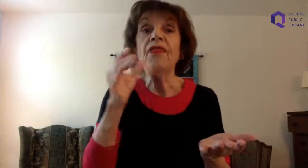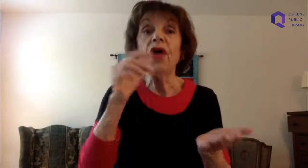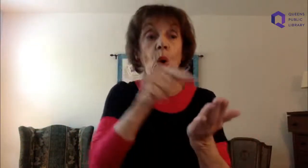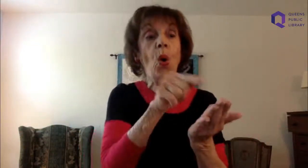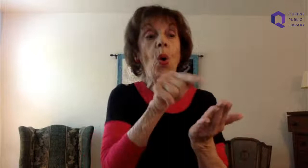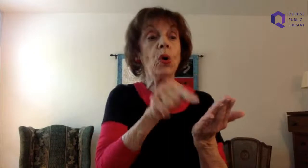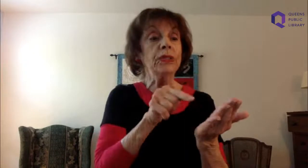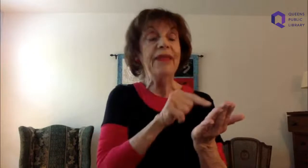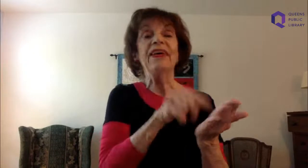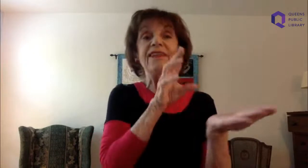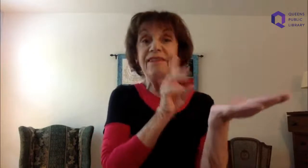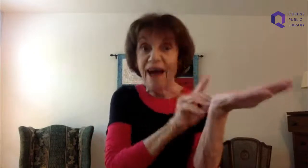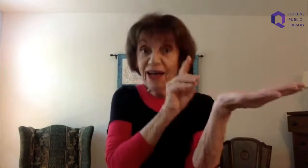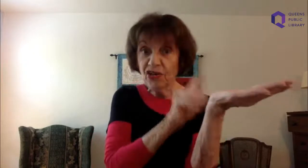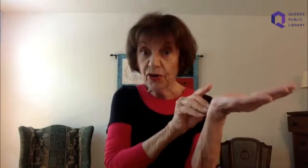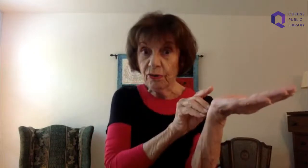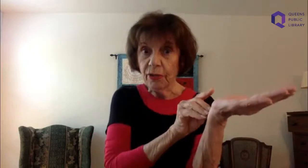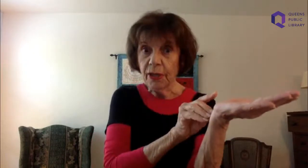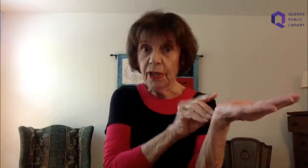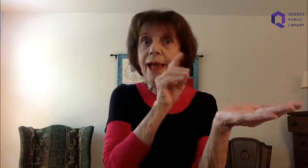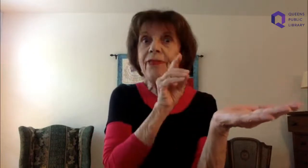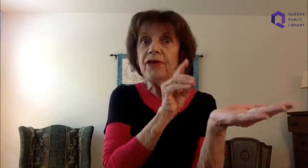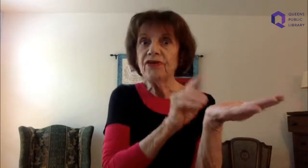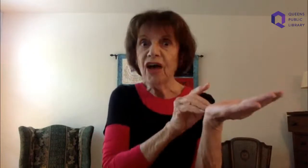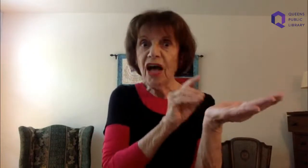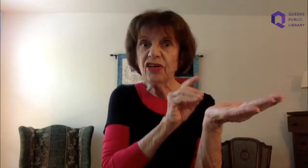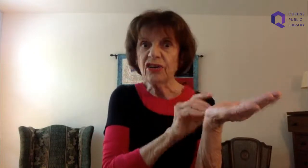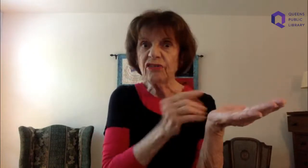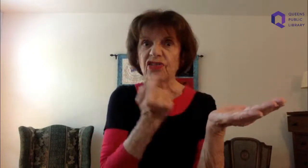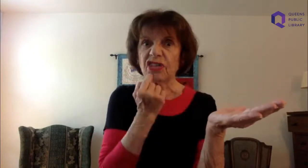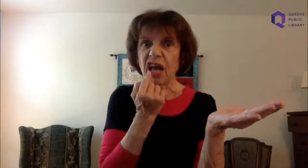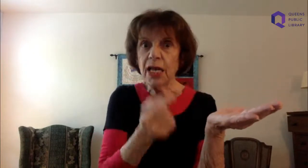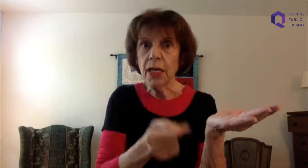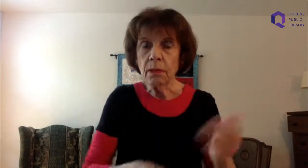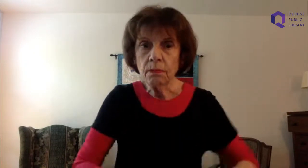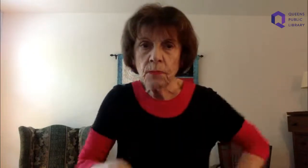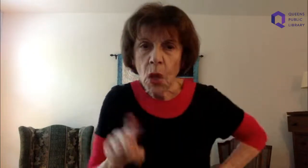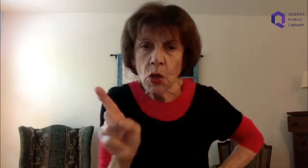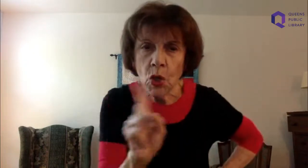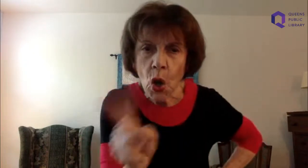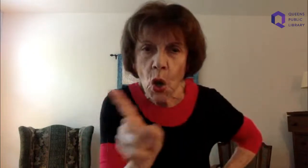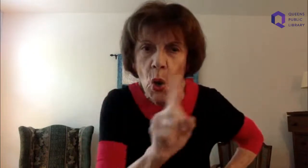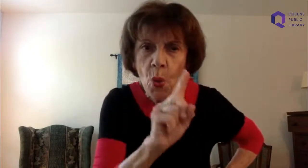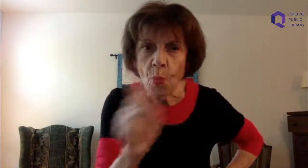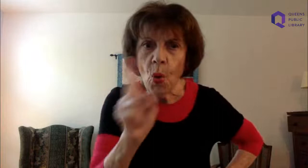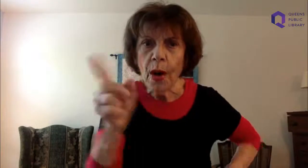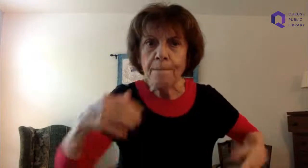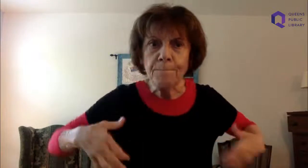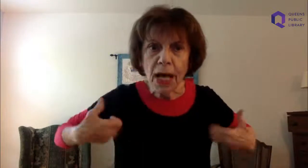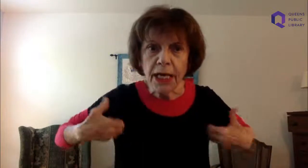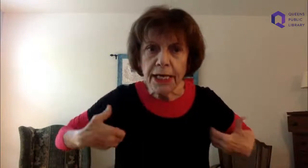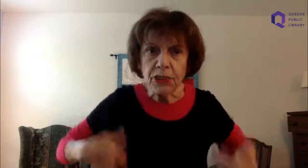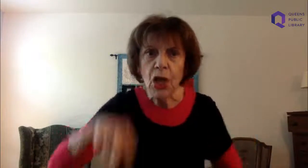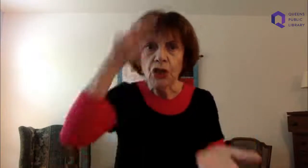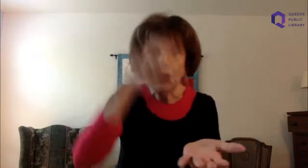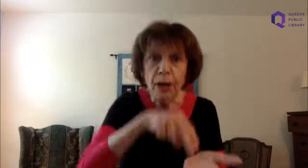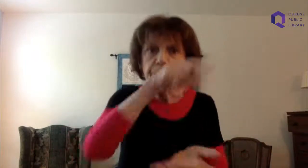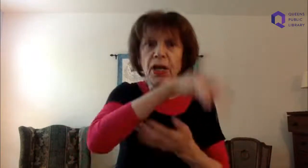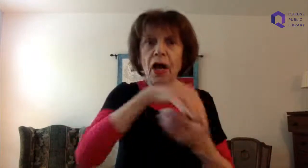Mother called the doctor, and the doctor said, no more monkeys jumping